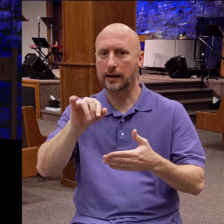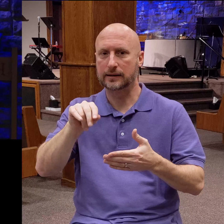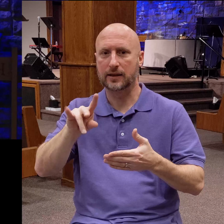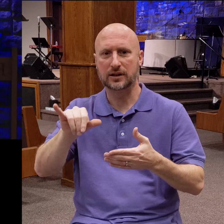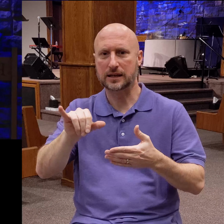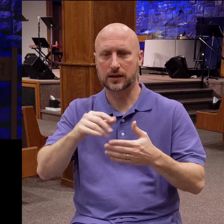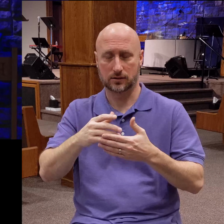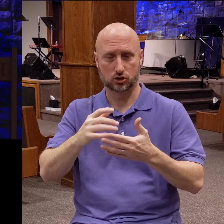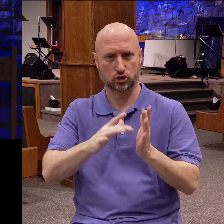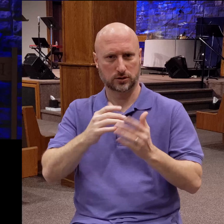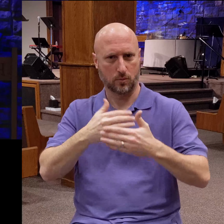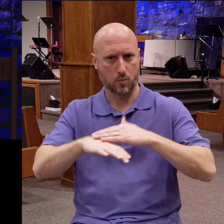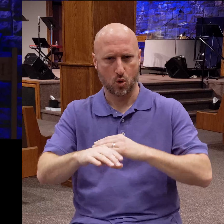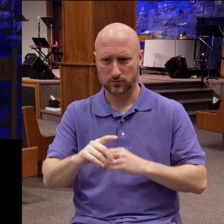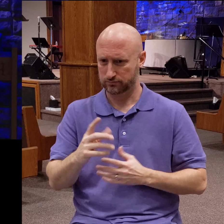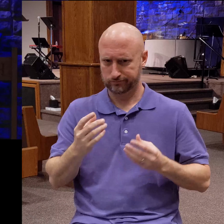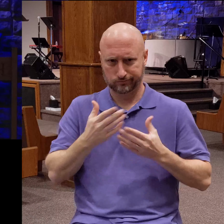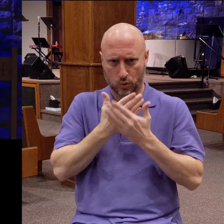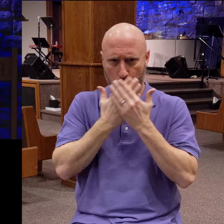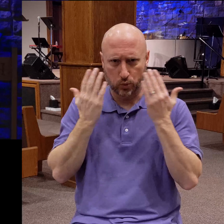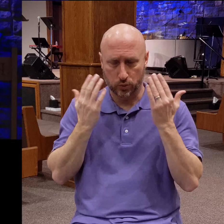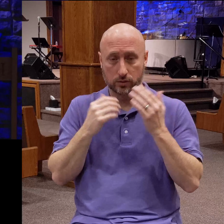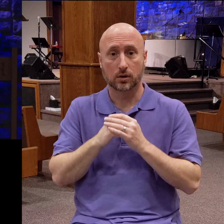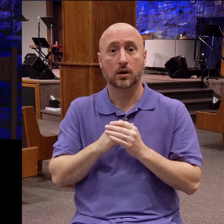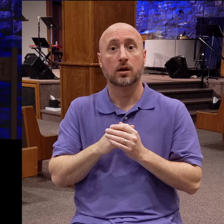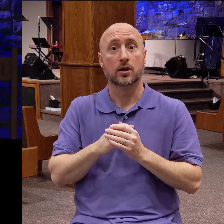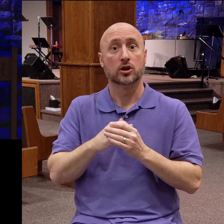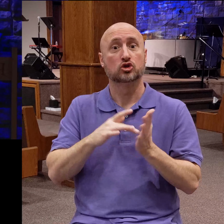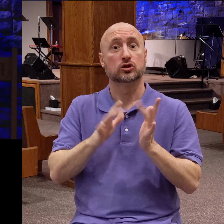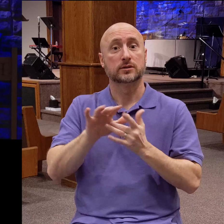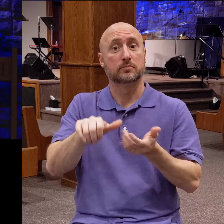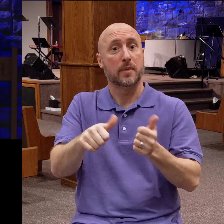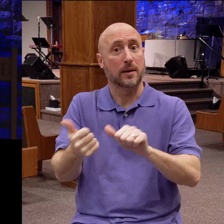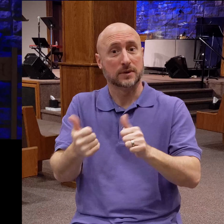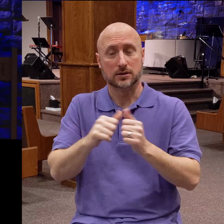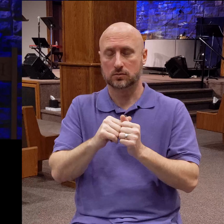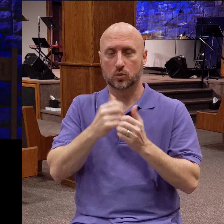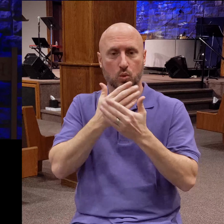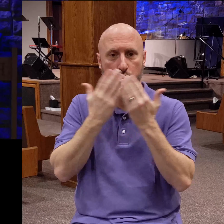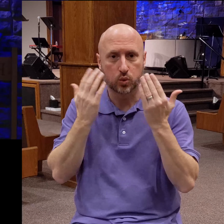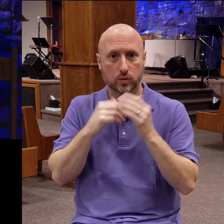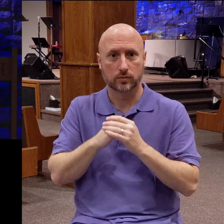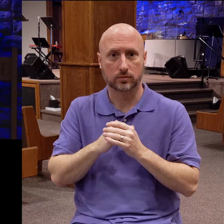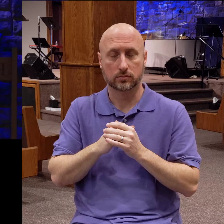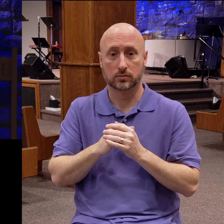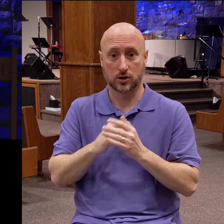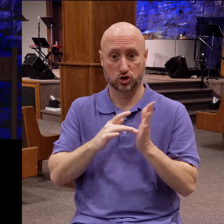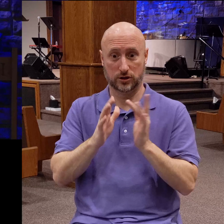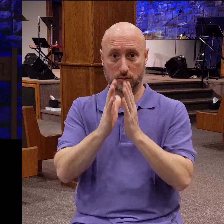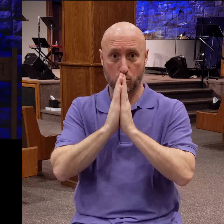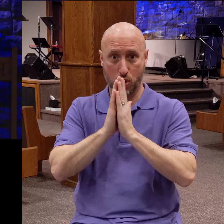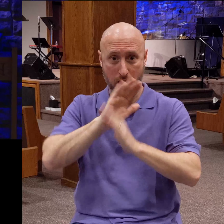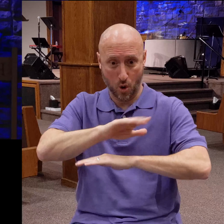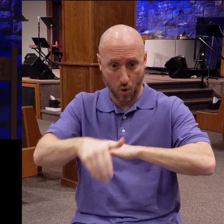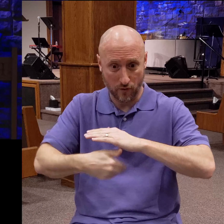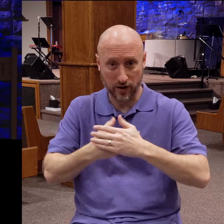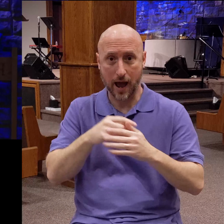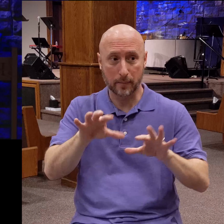about Jesus' baptism. There's nothing about Jesus praying all night and selecting the 12. There are